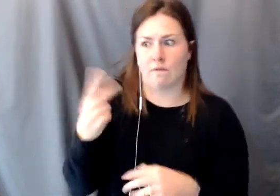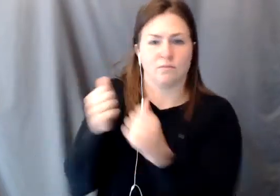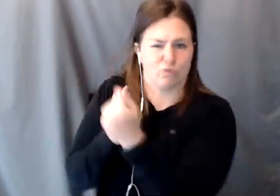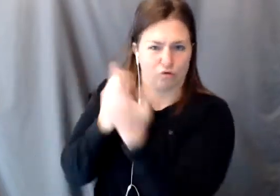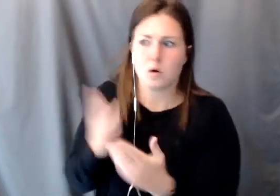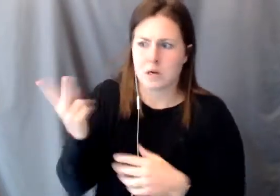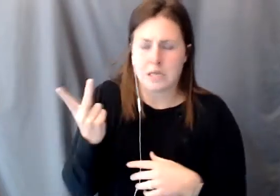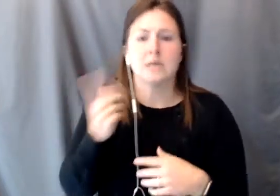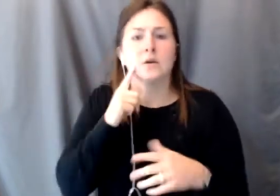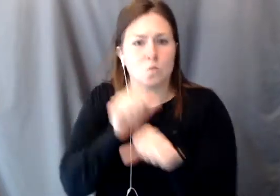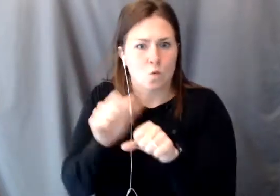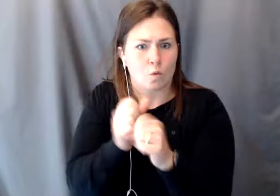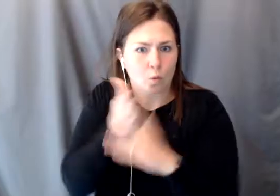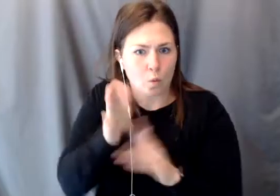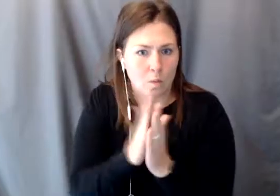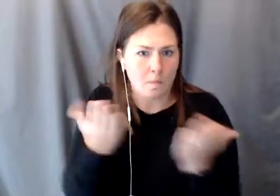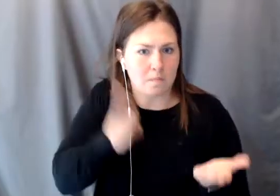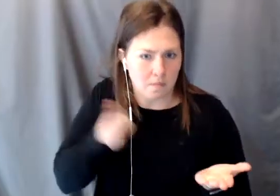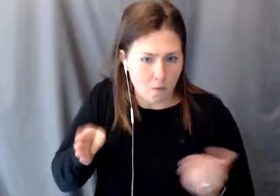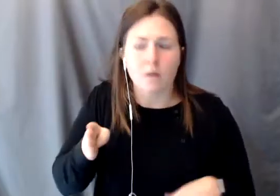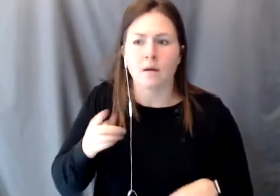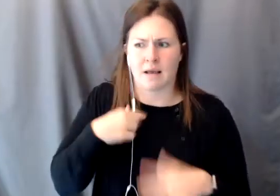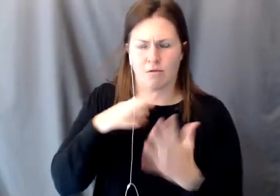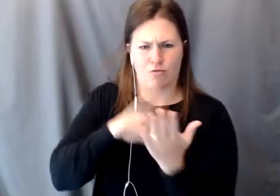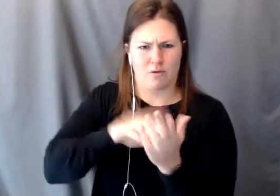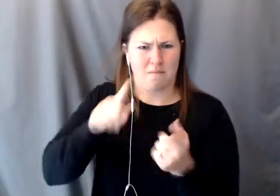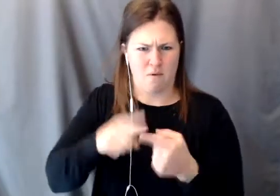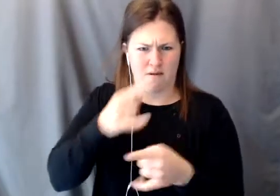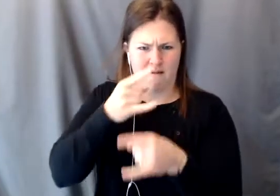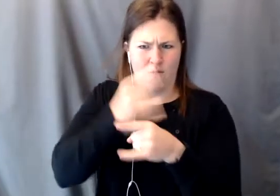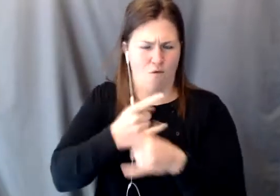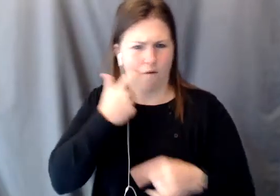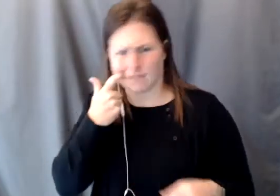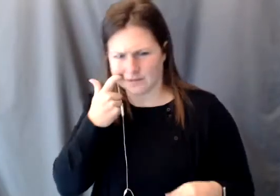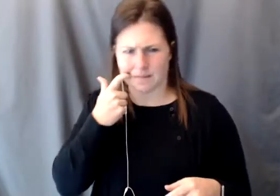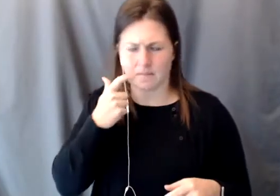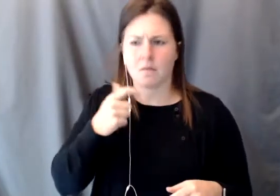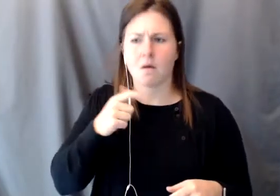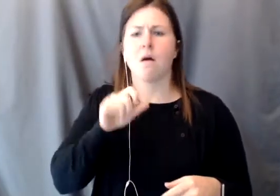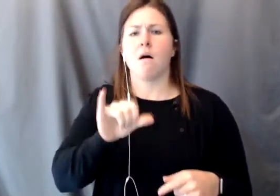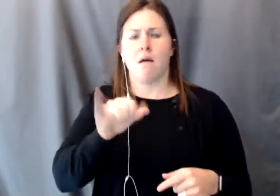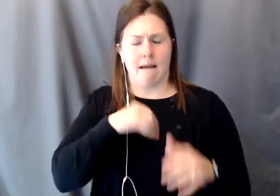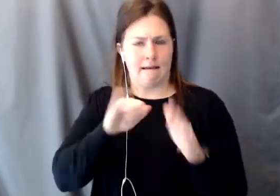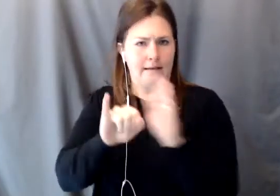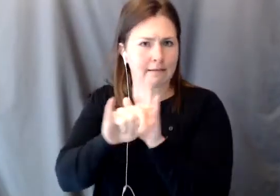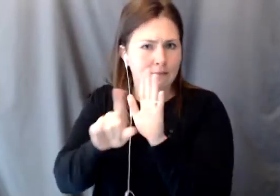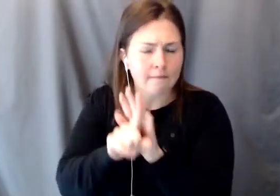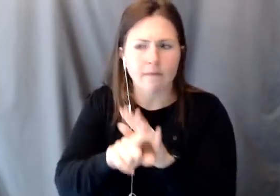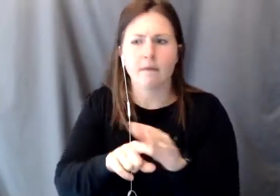about alcoholism, and I could identify with it. I knew myself to be alcoholic despite, you know, all